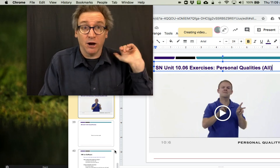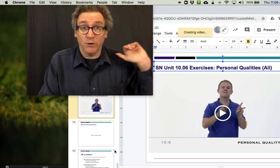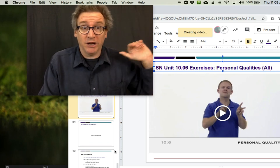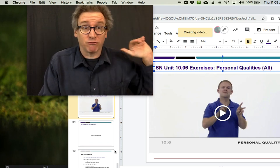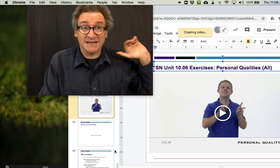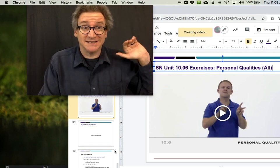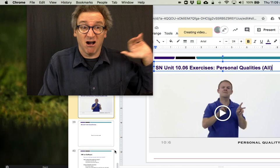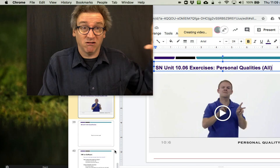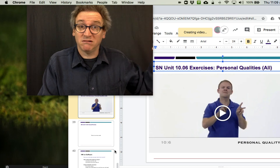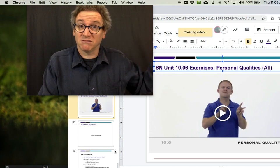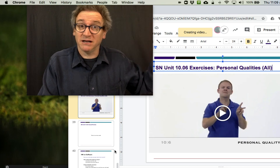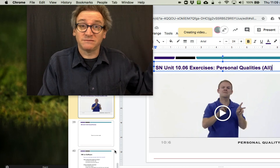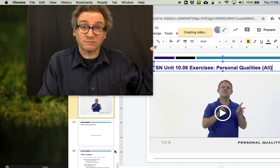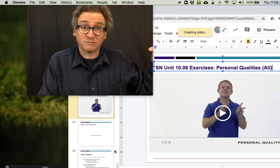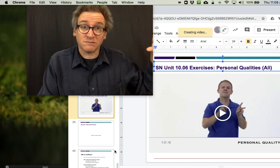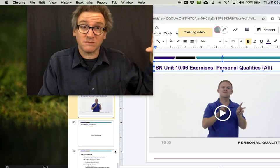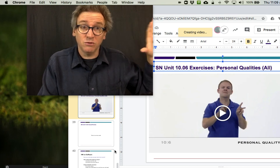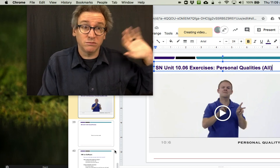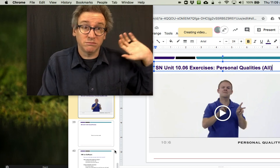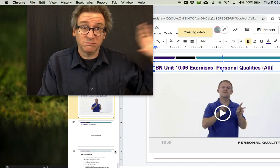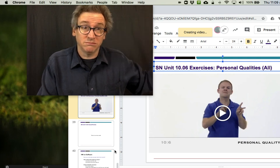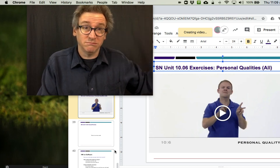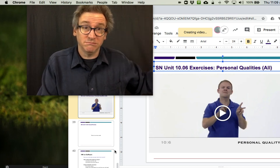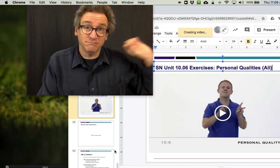that annoying racist uncle, right? Who